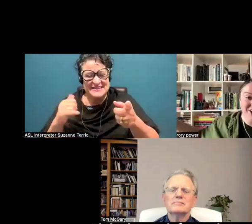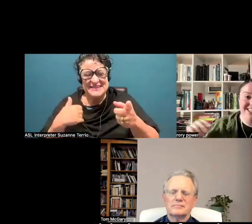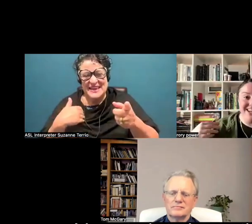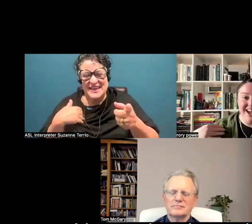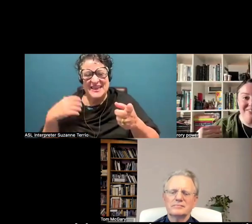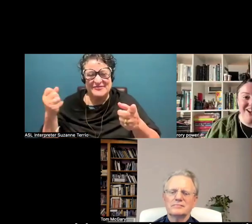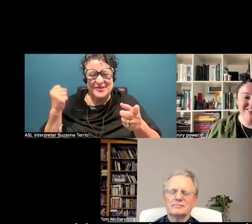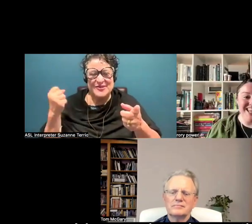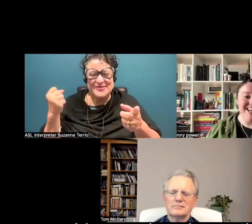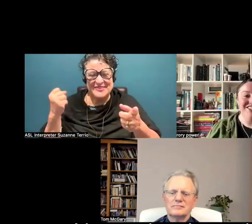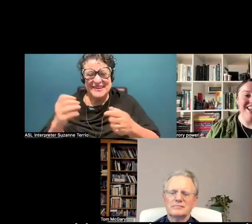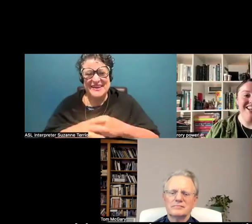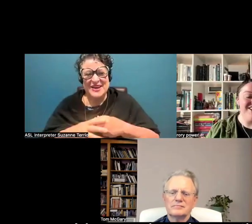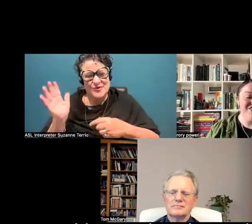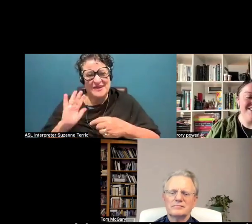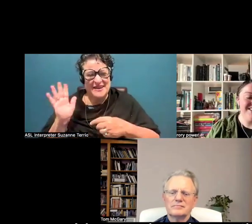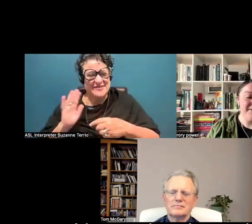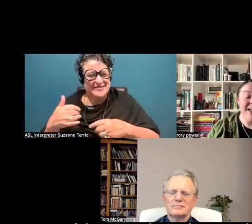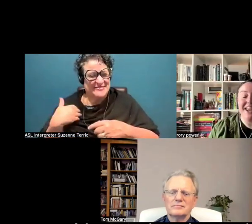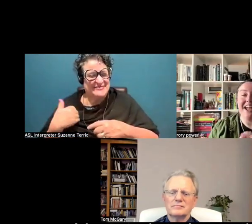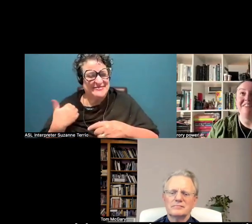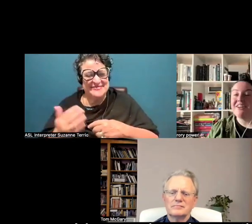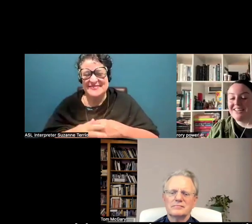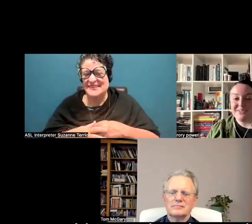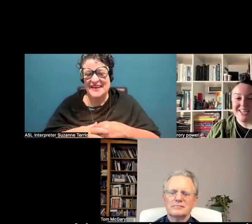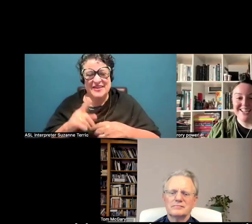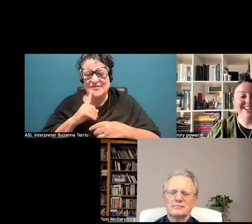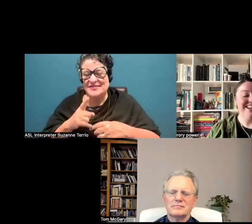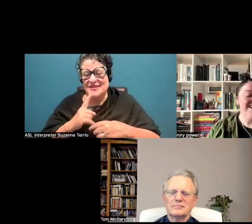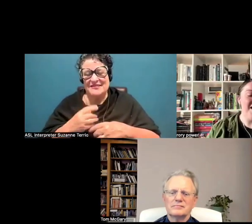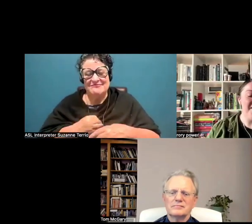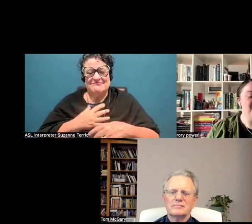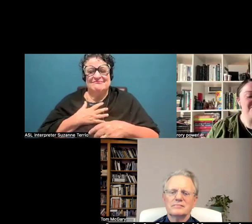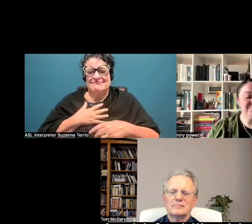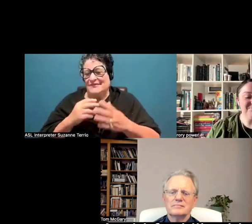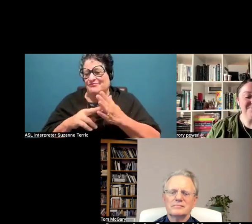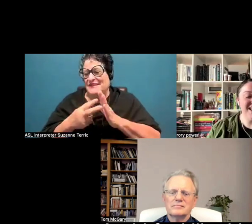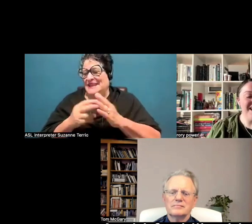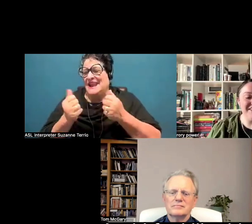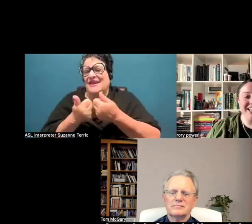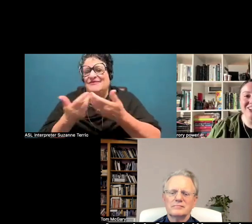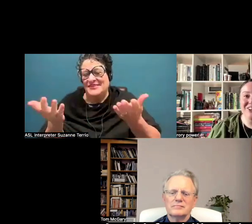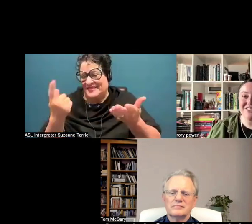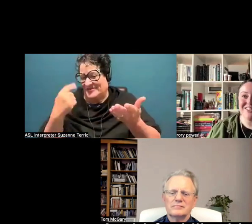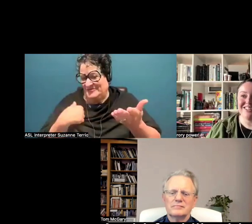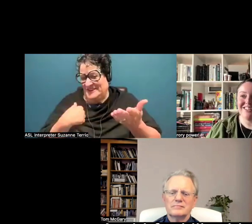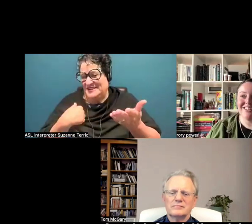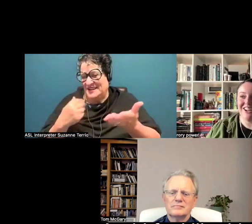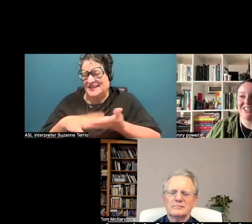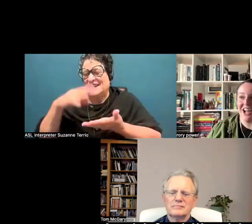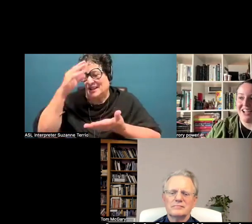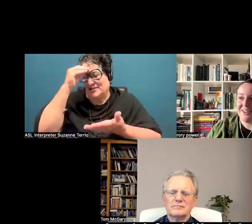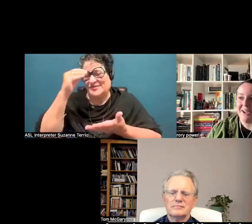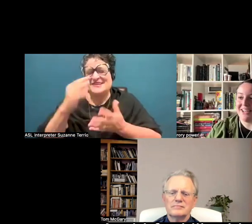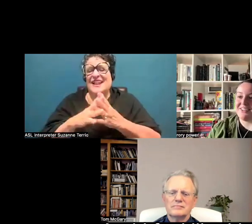mass markets that I have when I was that age and they just like meant everything to me. Um, and I feel like I learned